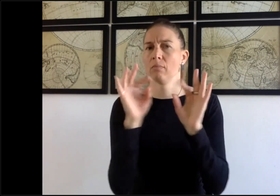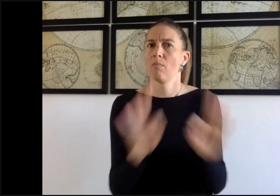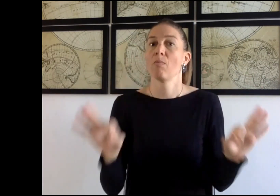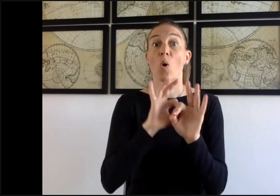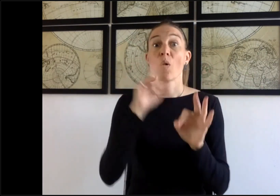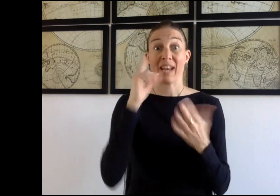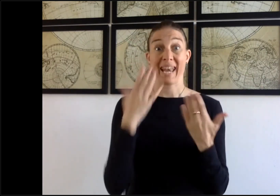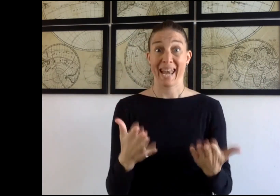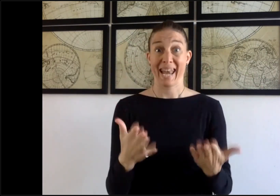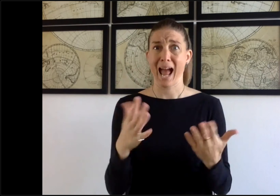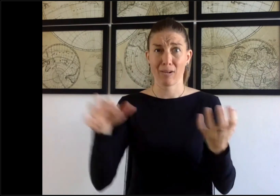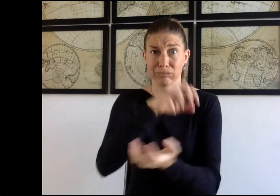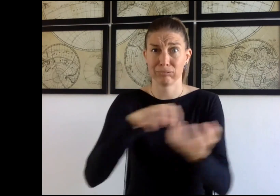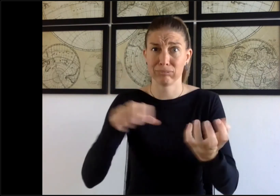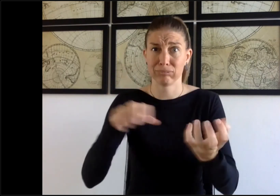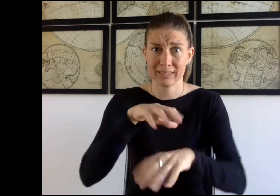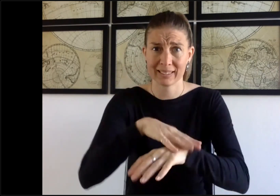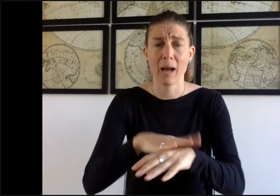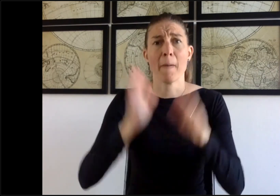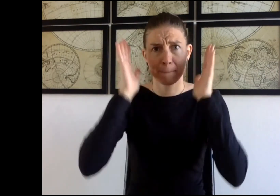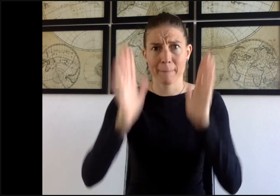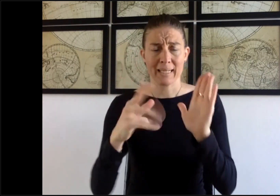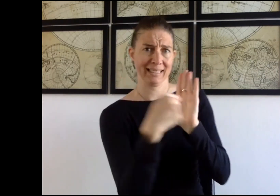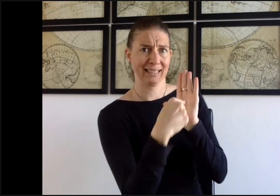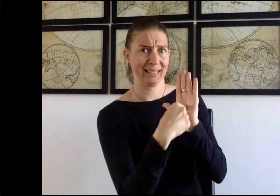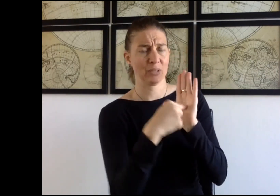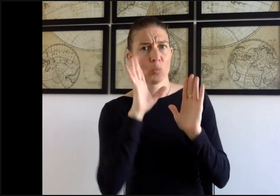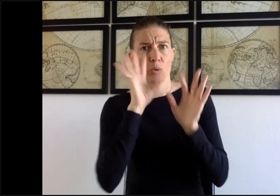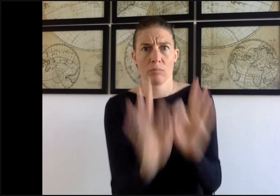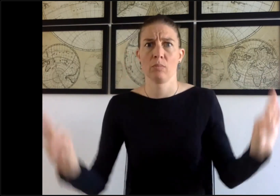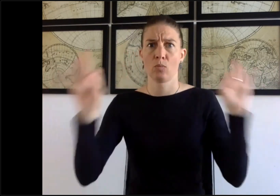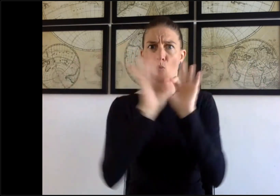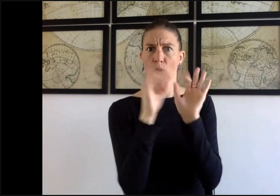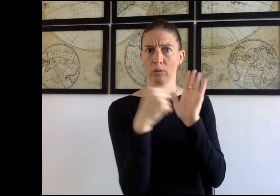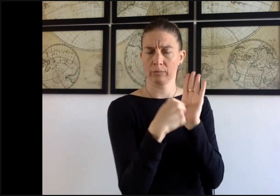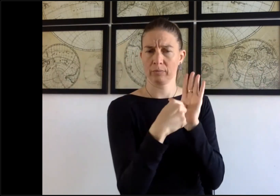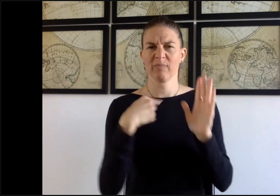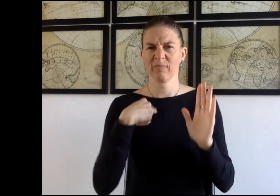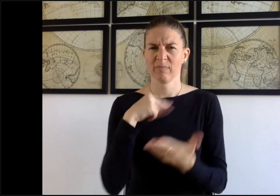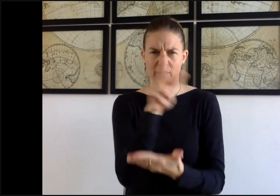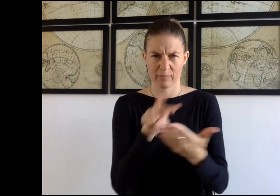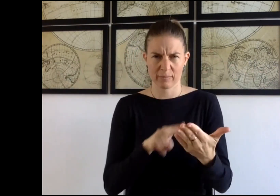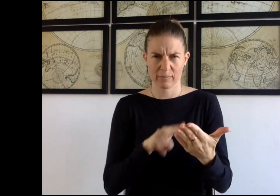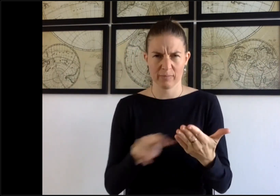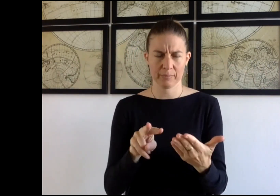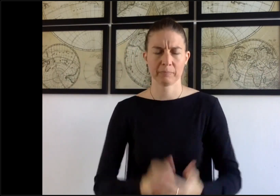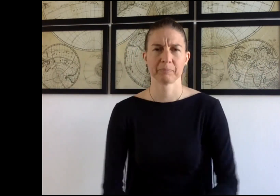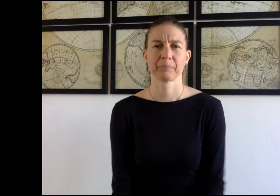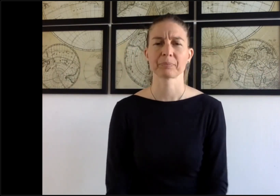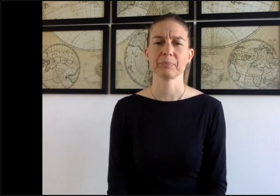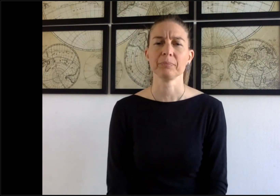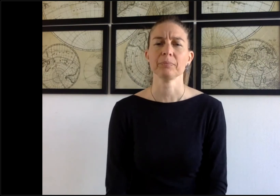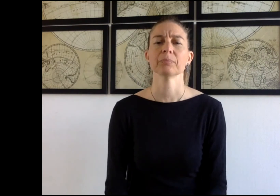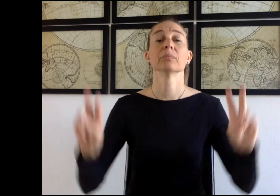also come after the immediate crisis. And that the communication is very clear about that. And this is the quotation from the